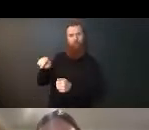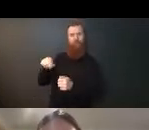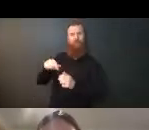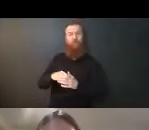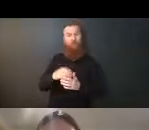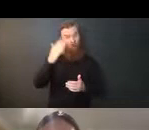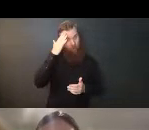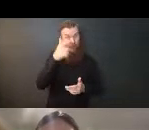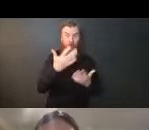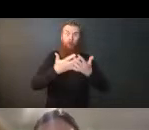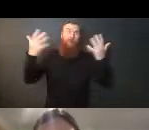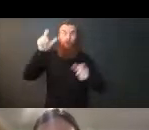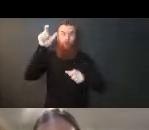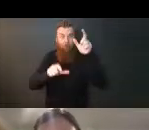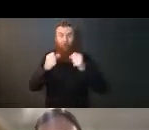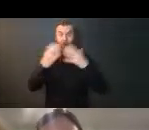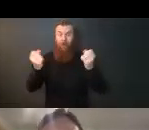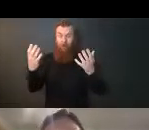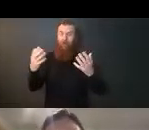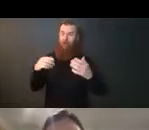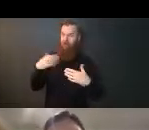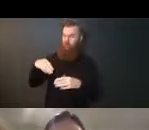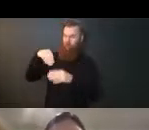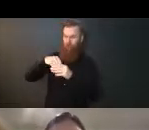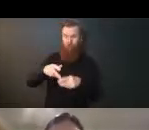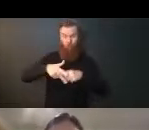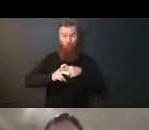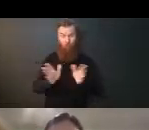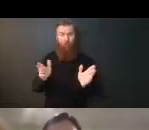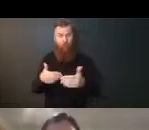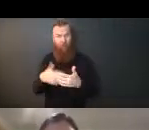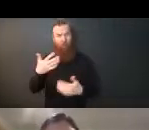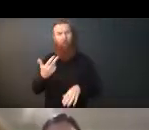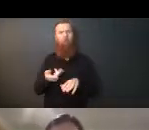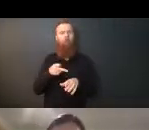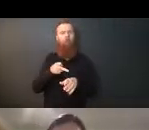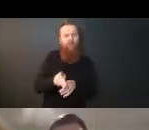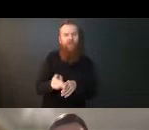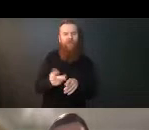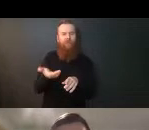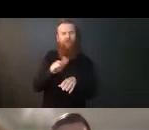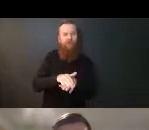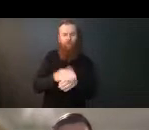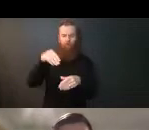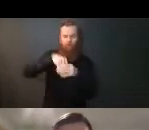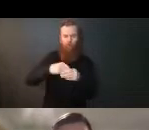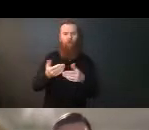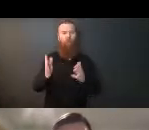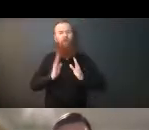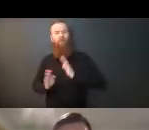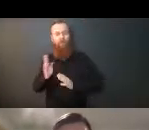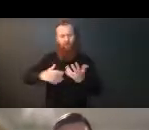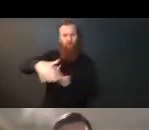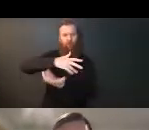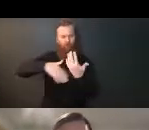will be SBC practitioners who may sort of work across these different spaces, but who really don't